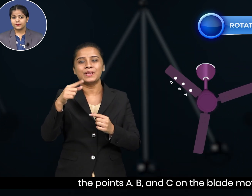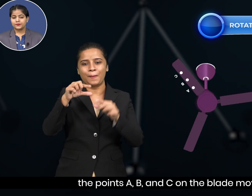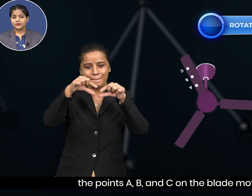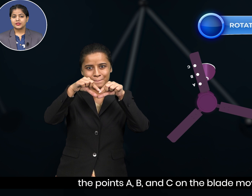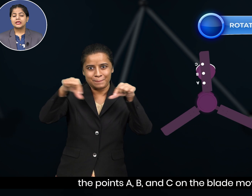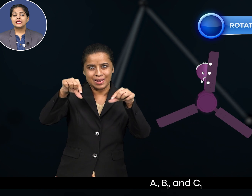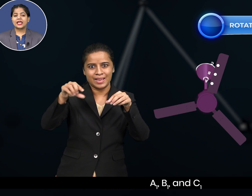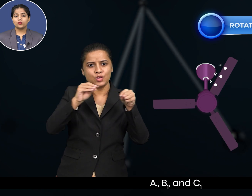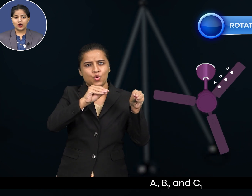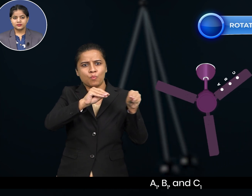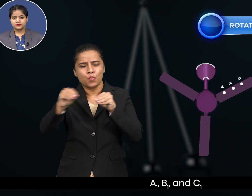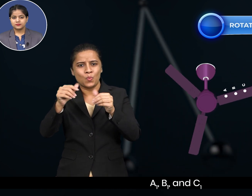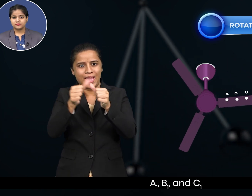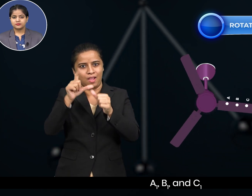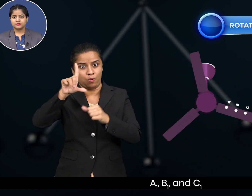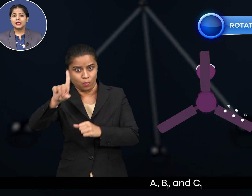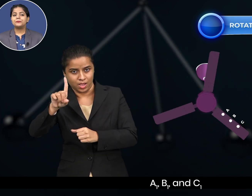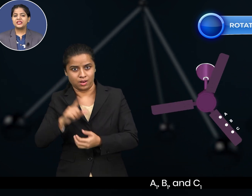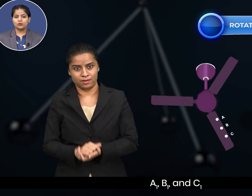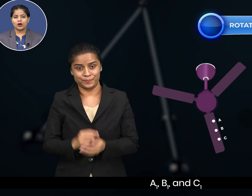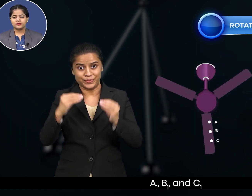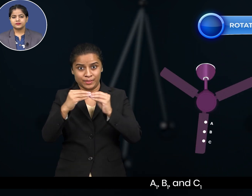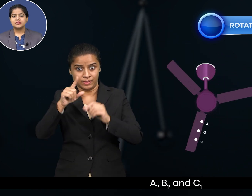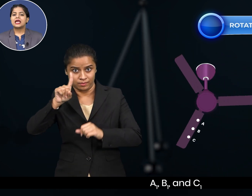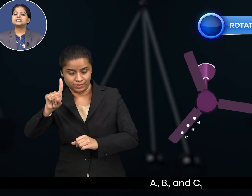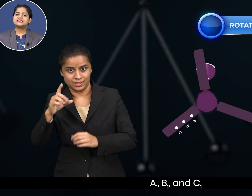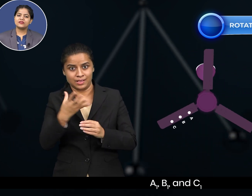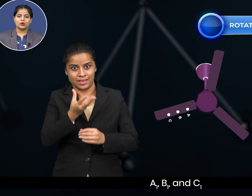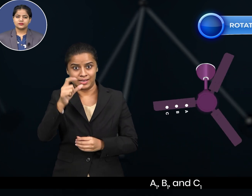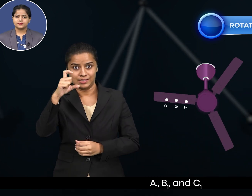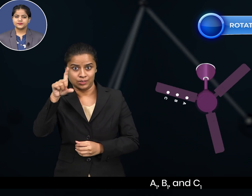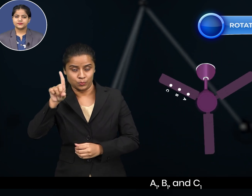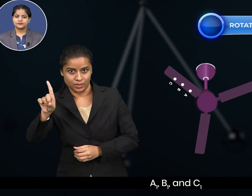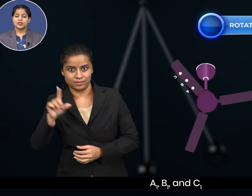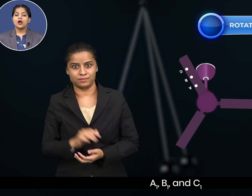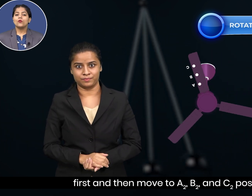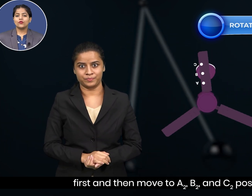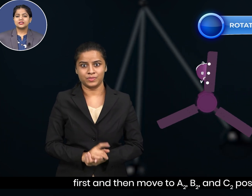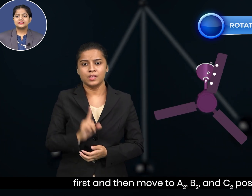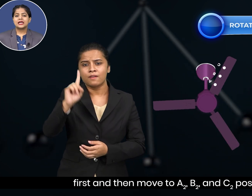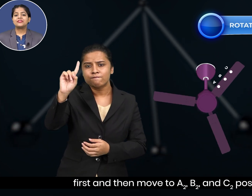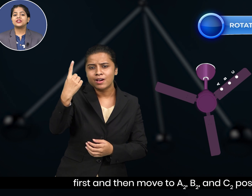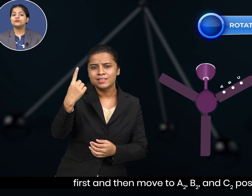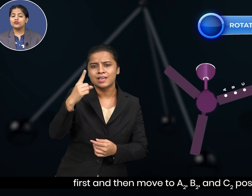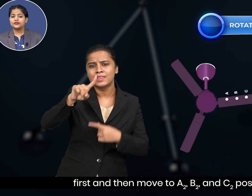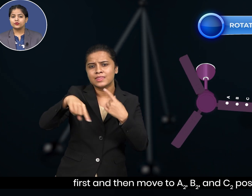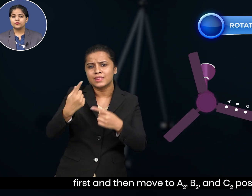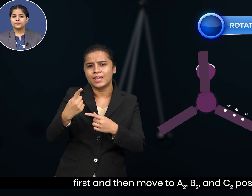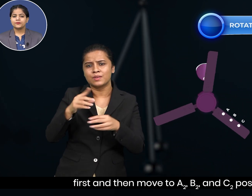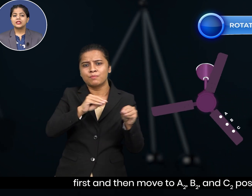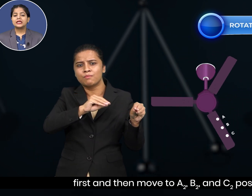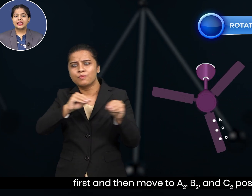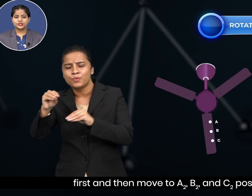to A1, B1 and C1 first and then move